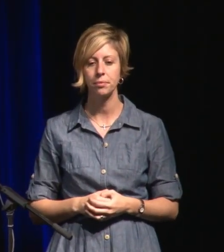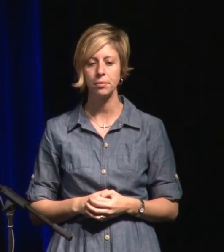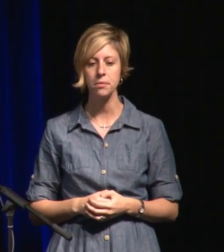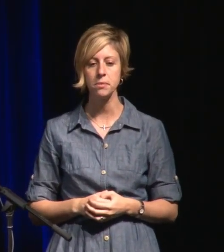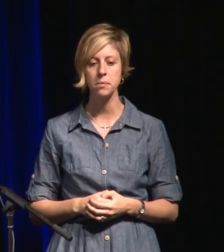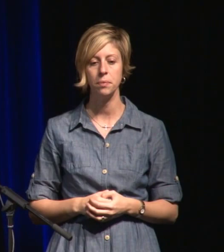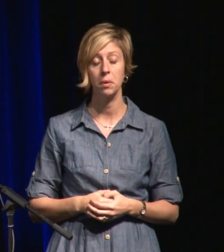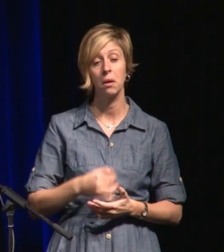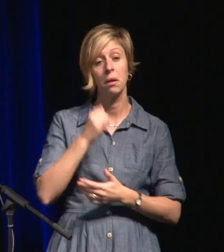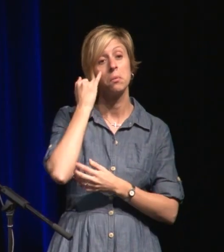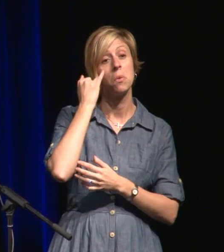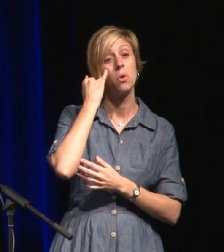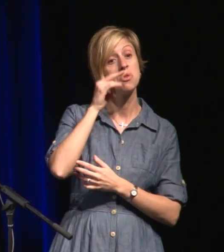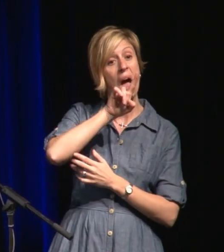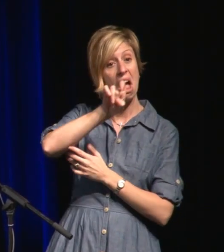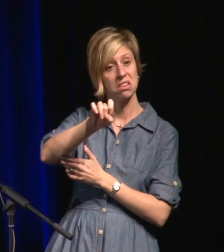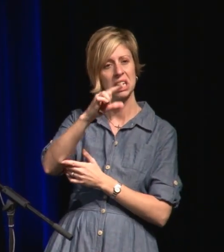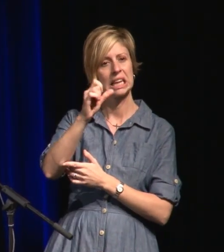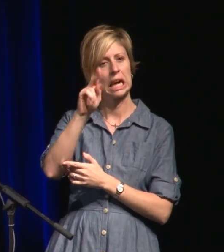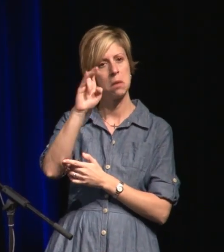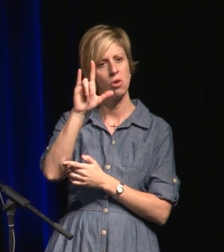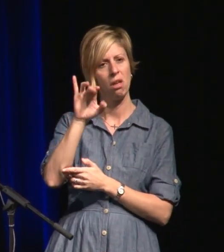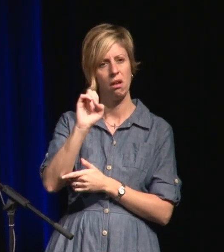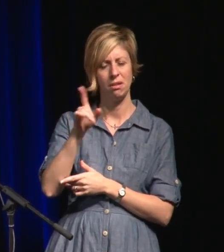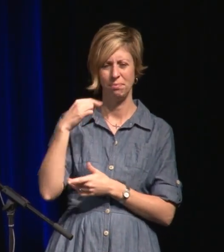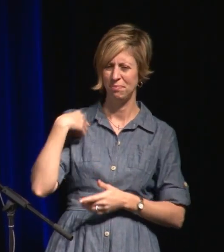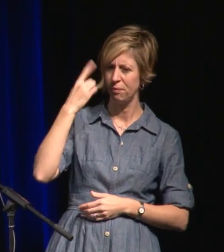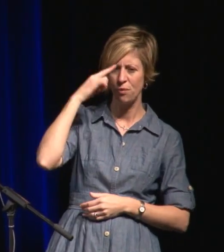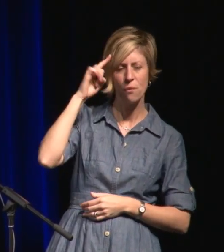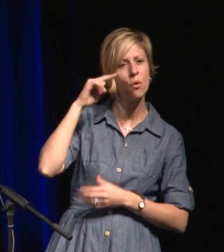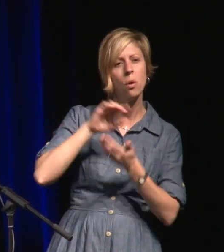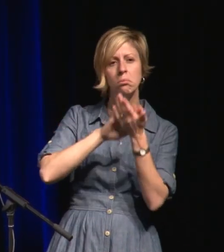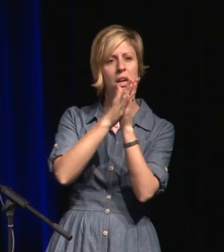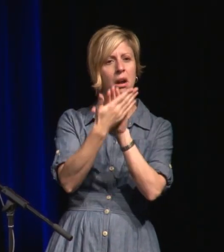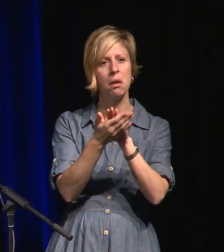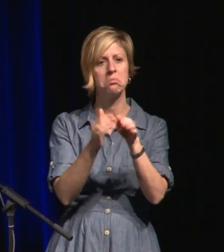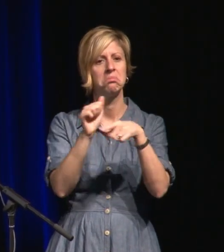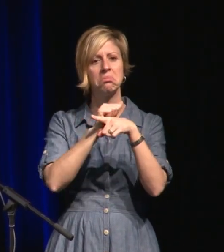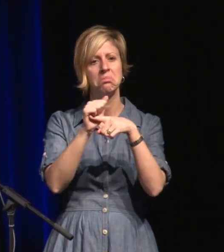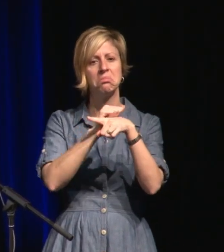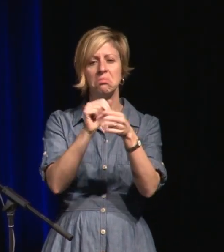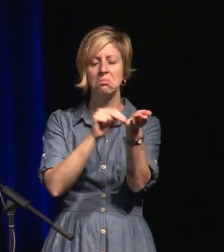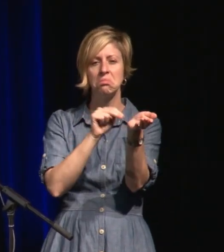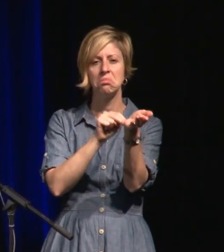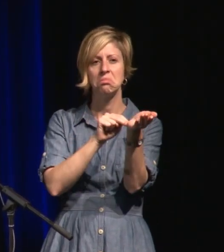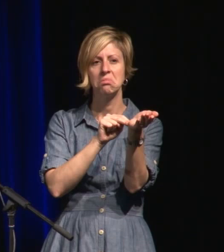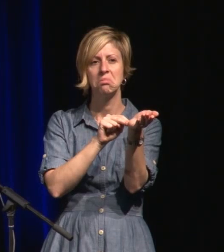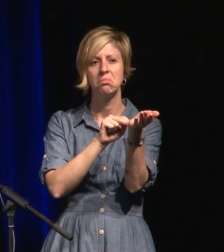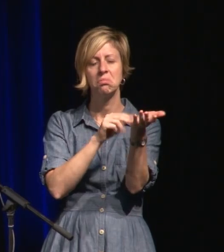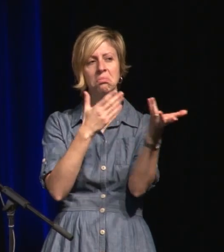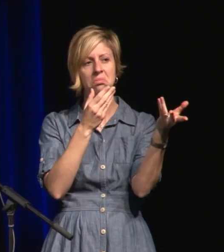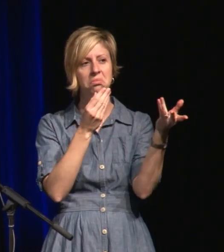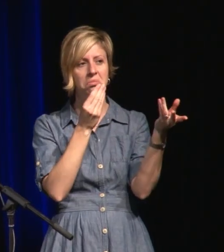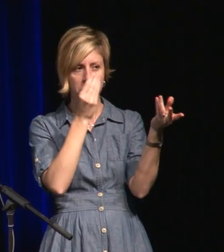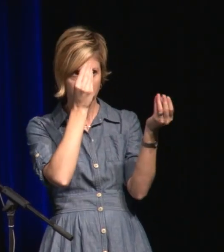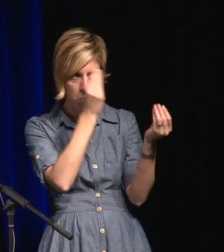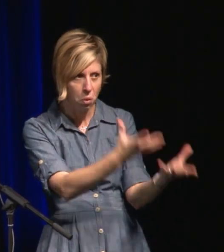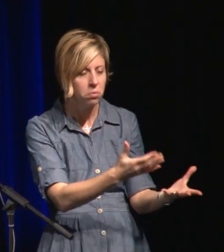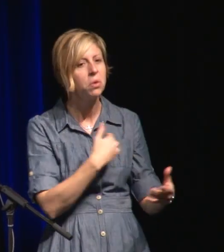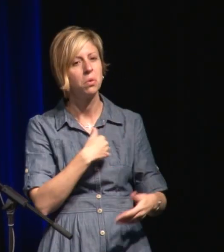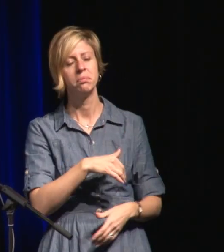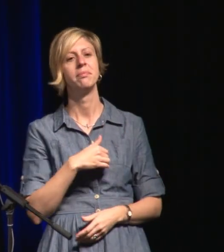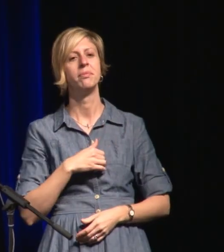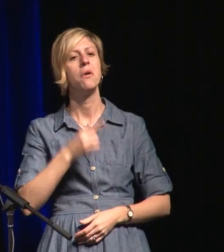Gabrielle today why she became a practical nurse, she will tell you, I got into nursing for my son,